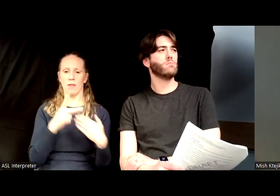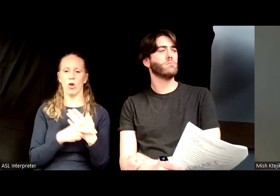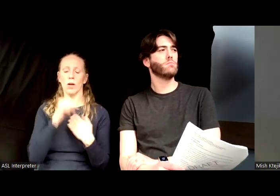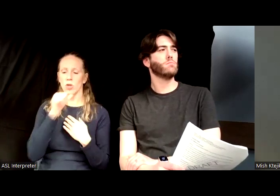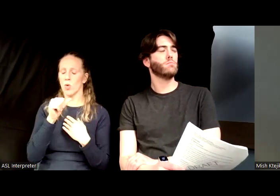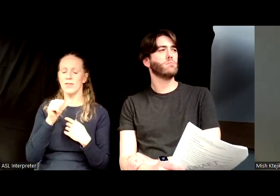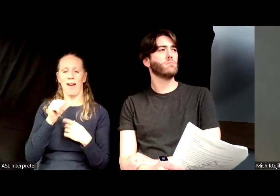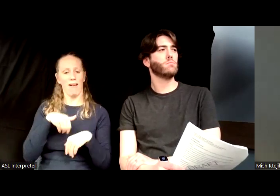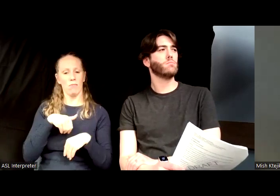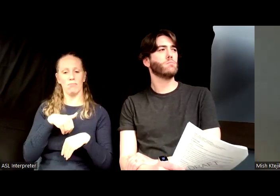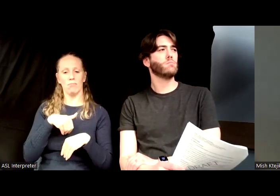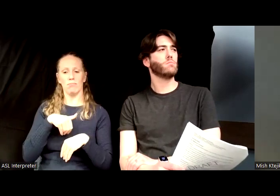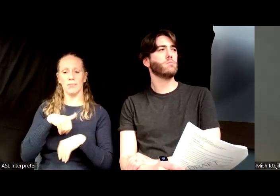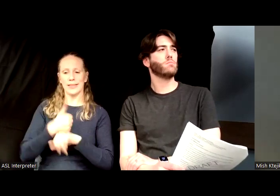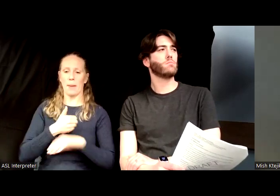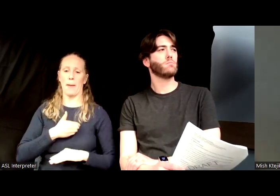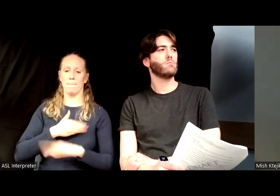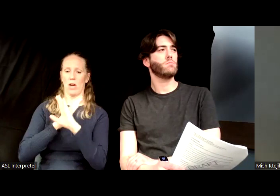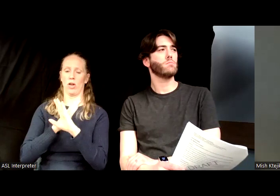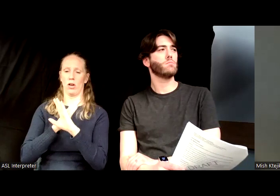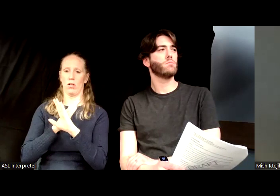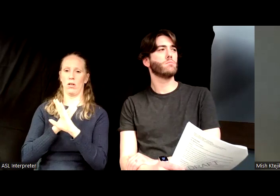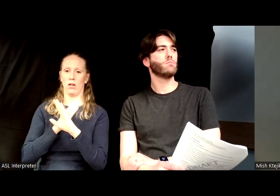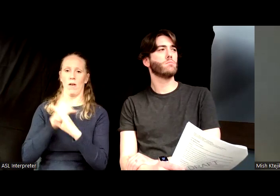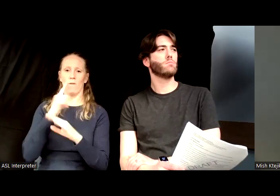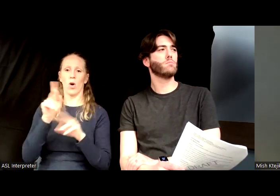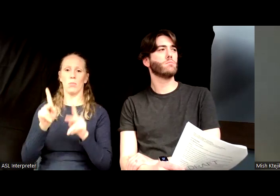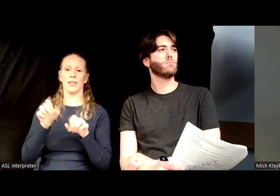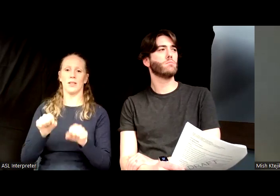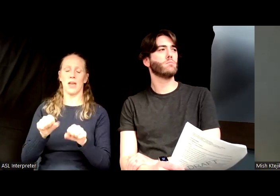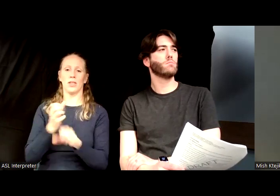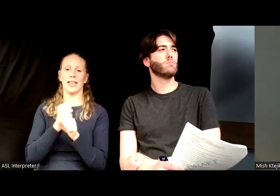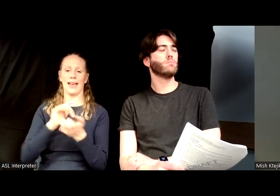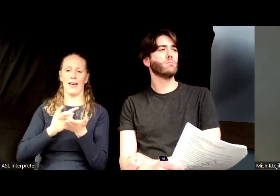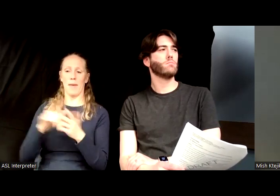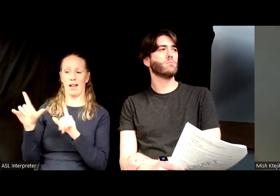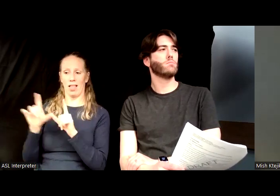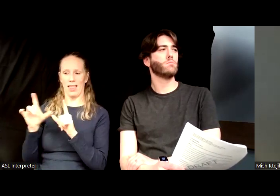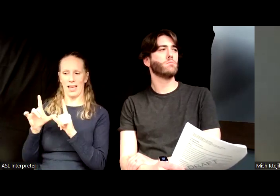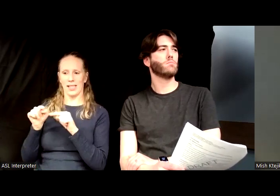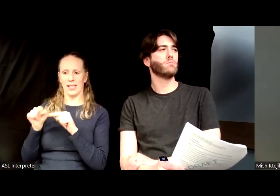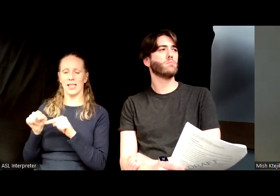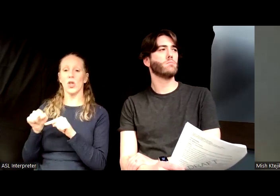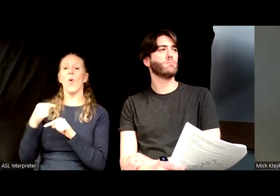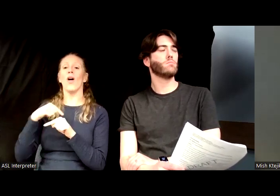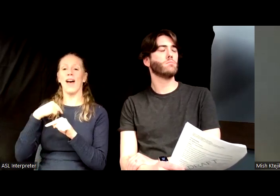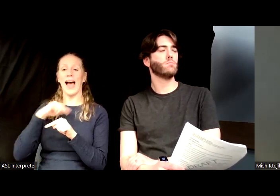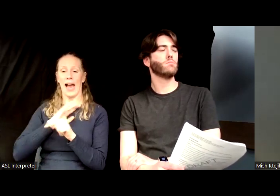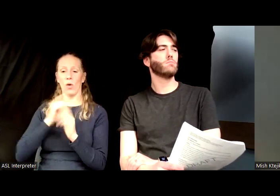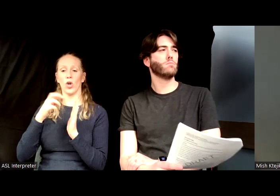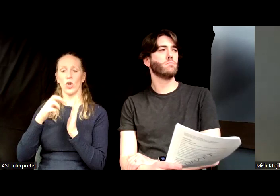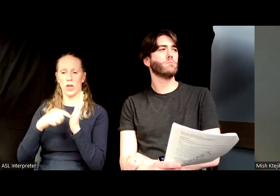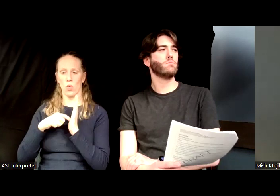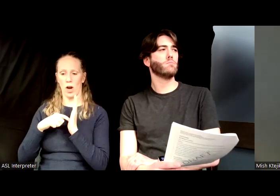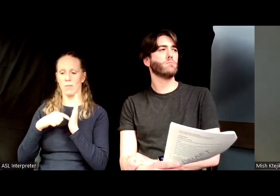a barrier from someone being able to get a medical license. So these were the requirements that were found that were